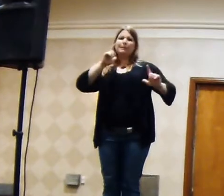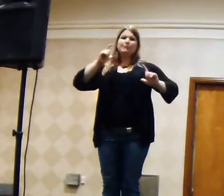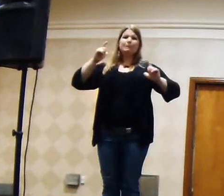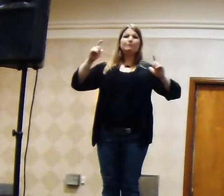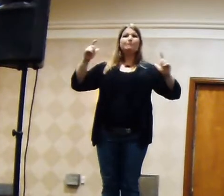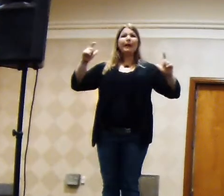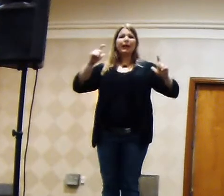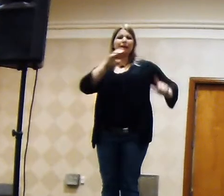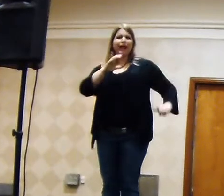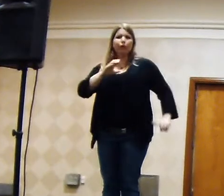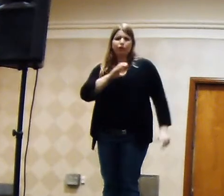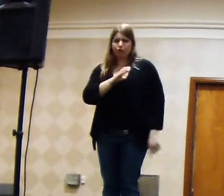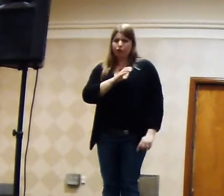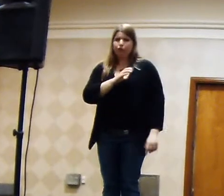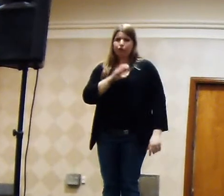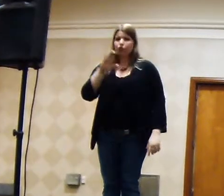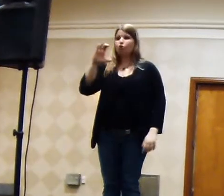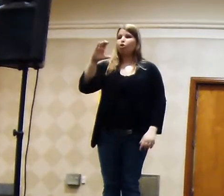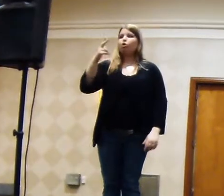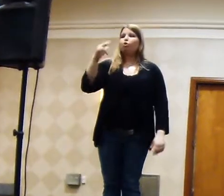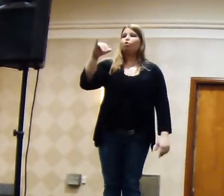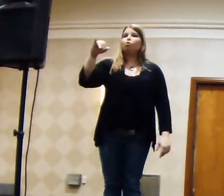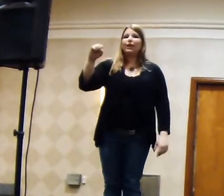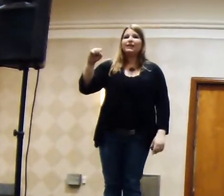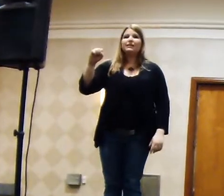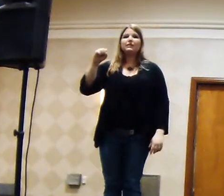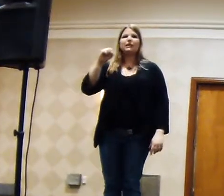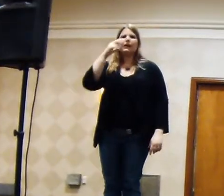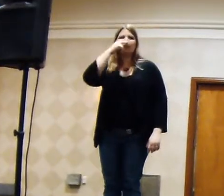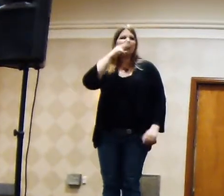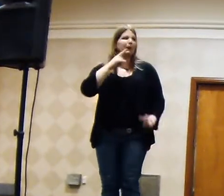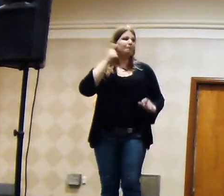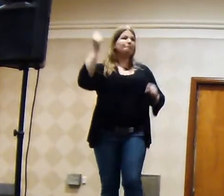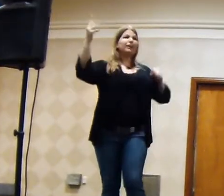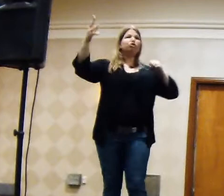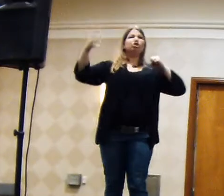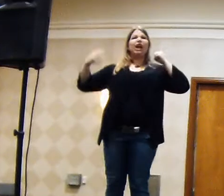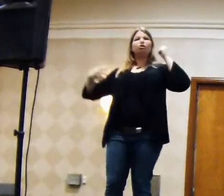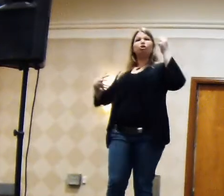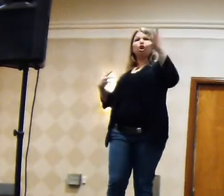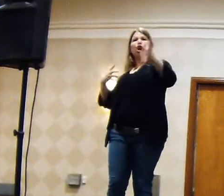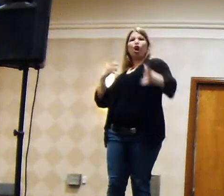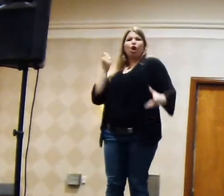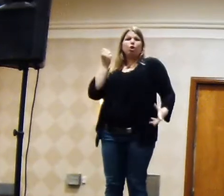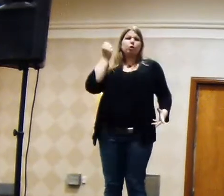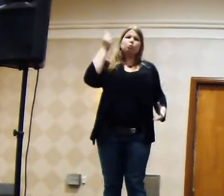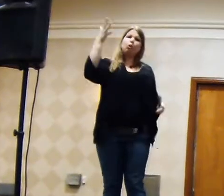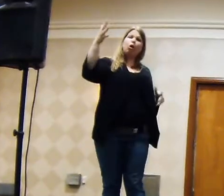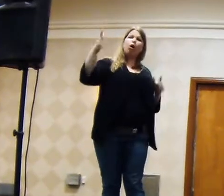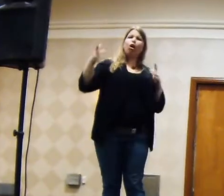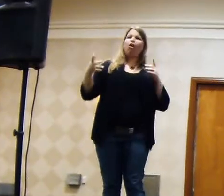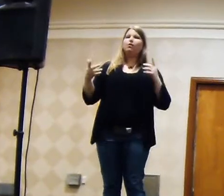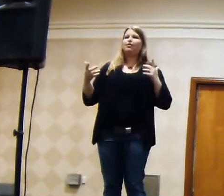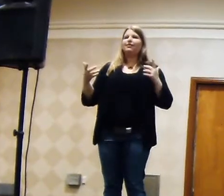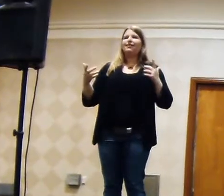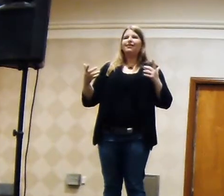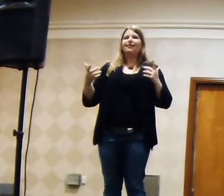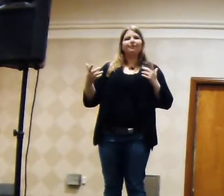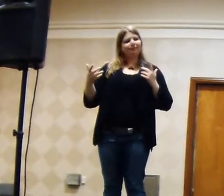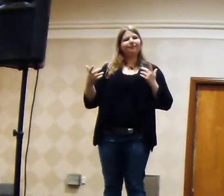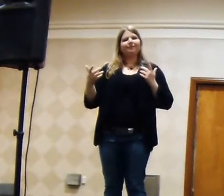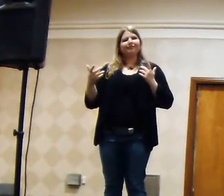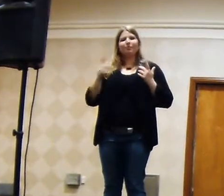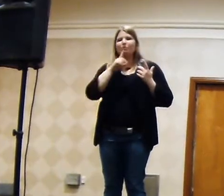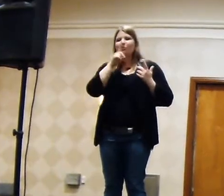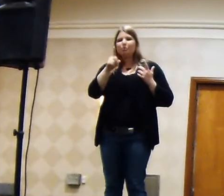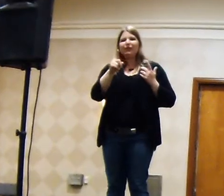Crispin Glover is kind of doing Commedia dell'arte, big gestures and things, and he